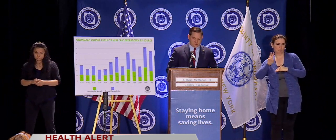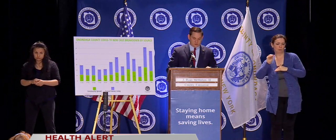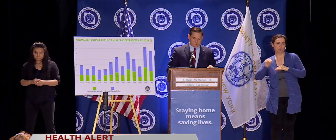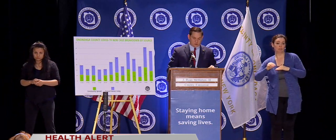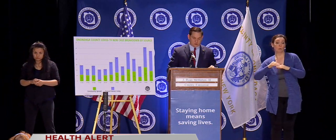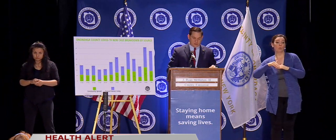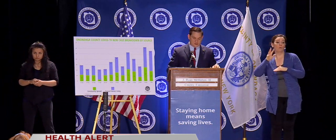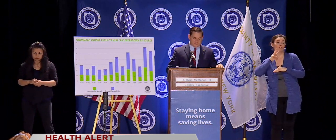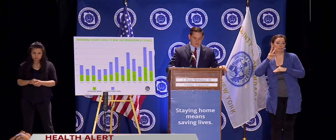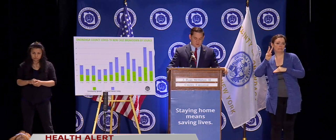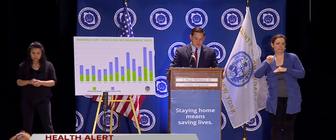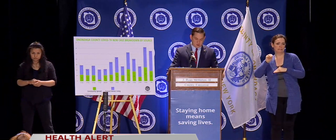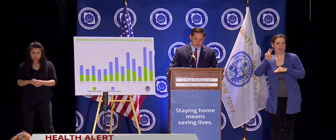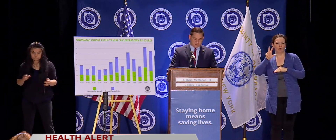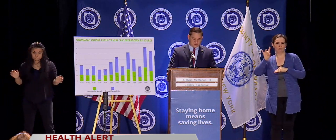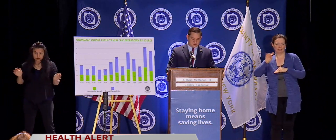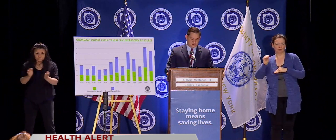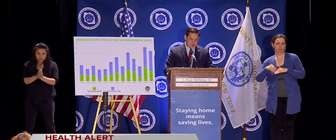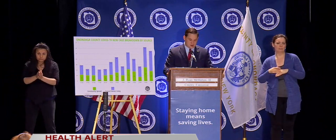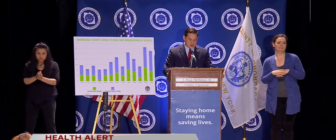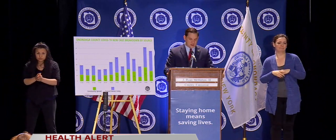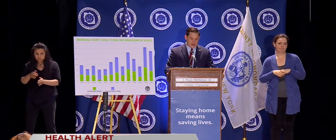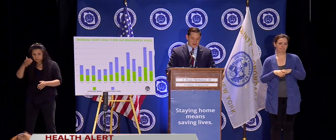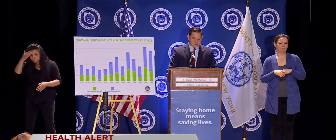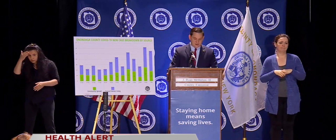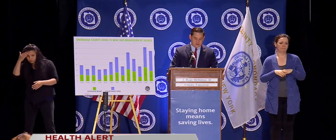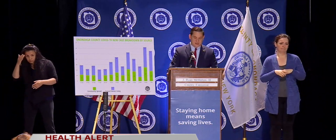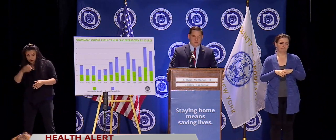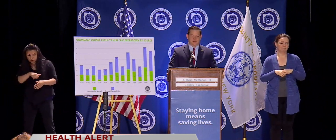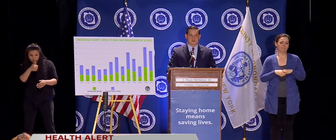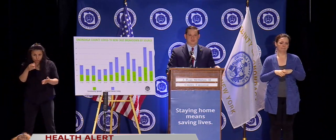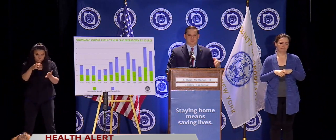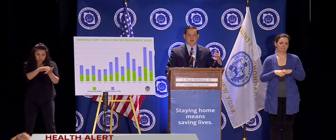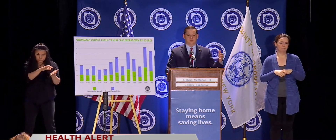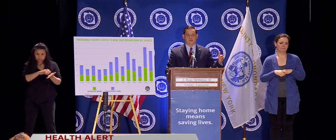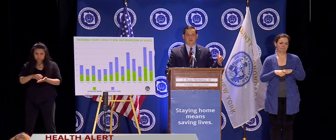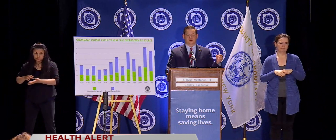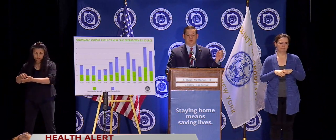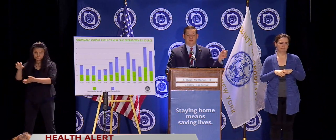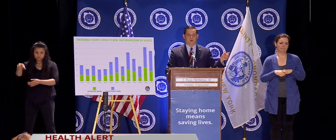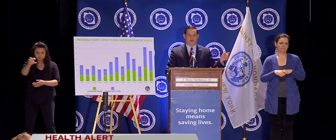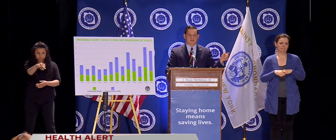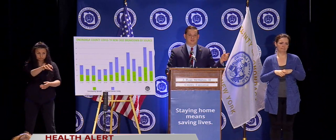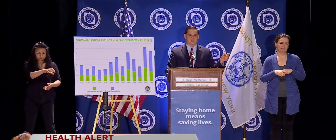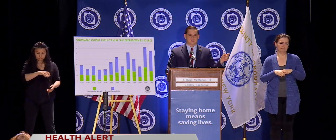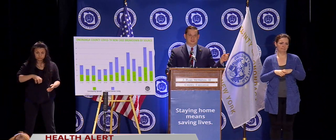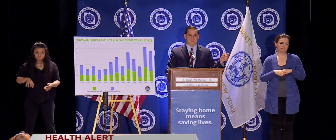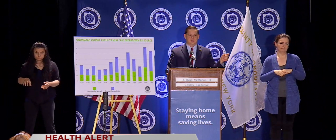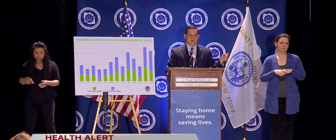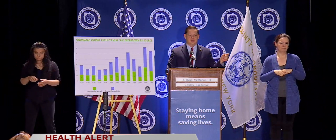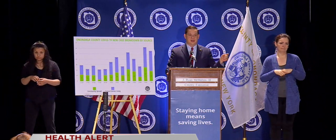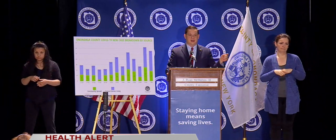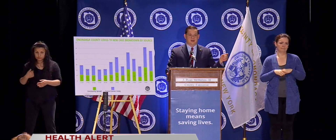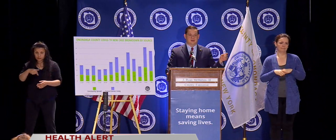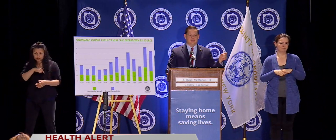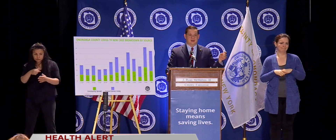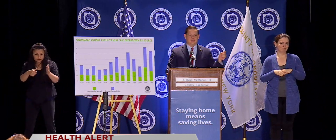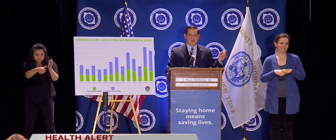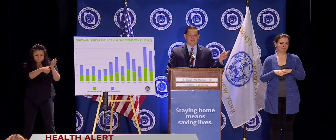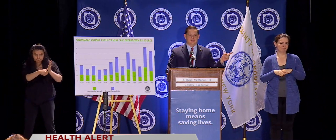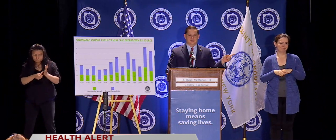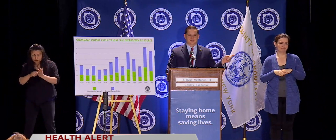Related to total cases in municipalities, again, these caseloads are starting to be skewed by proactive testing